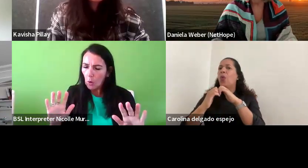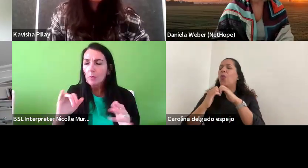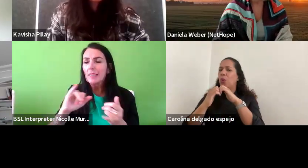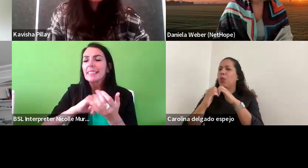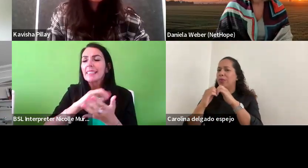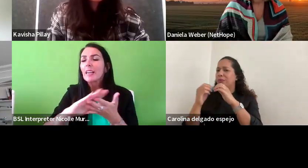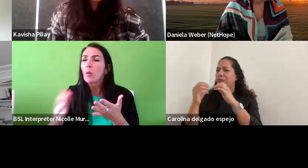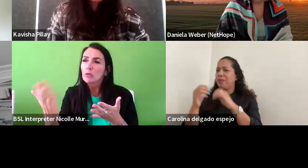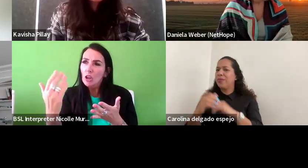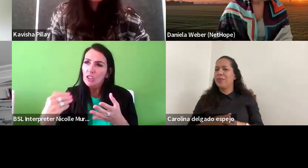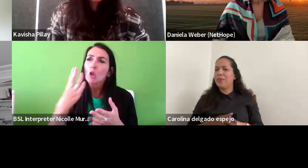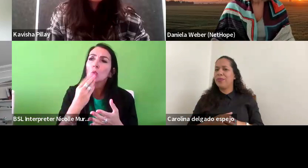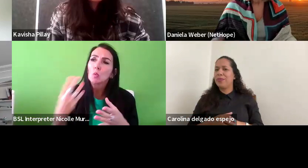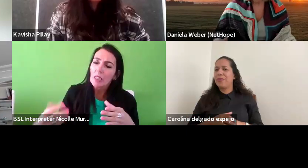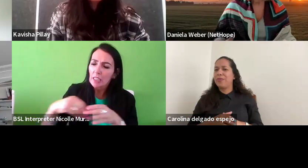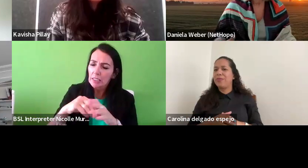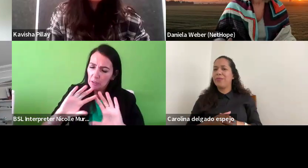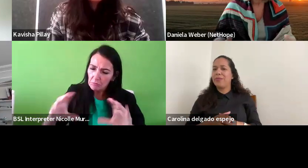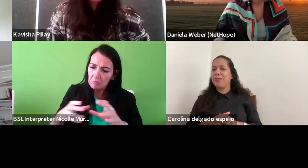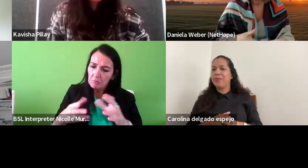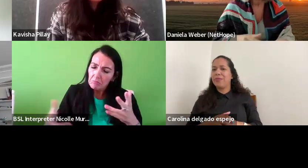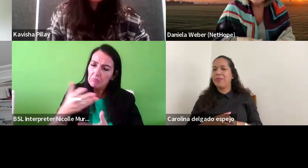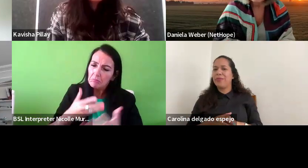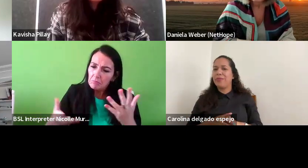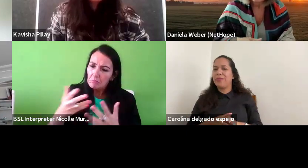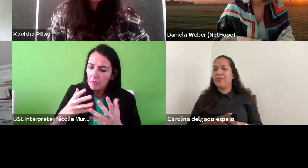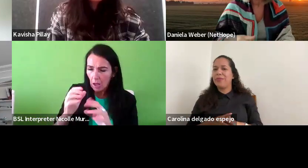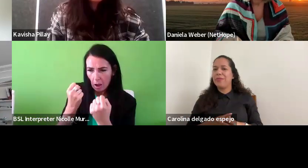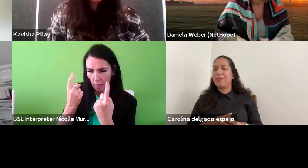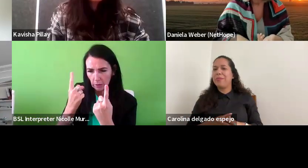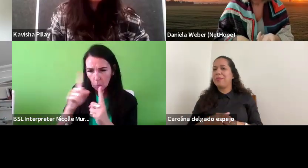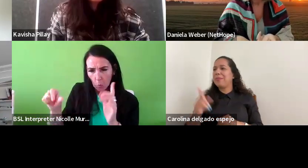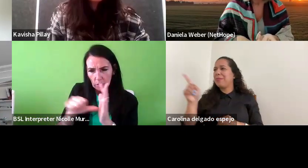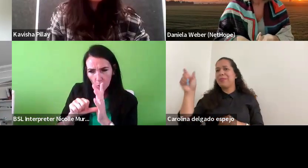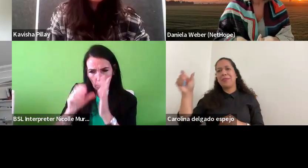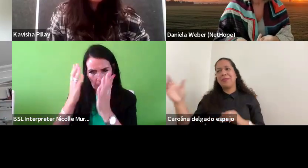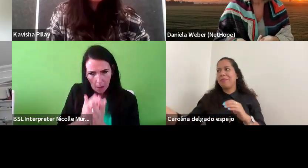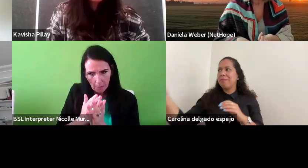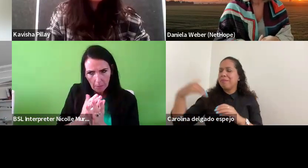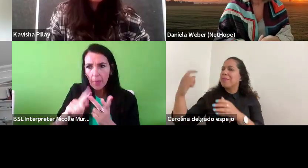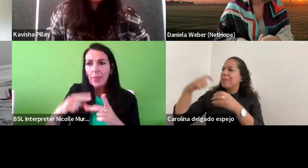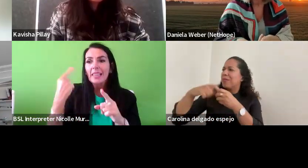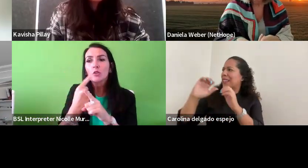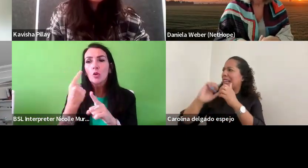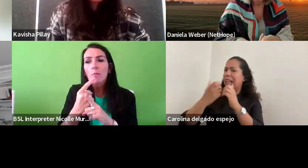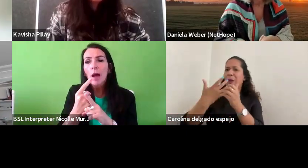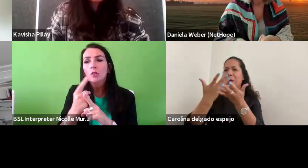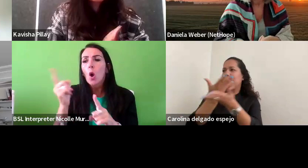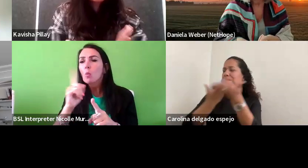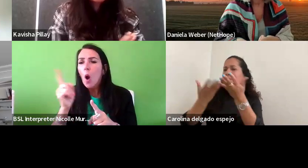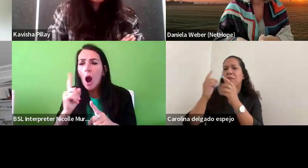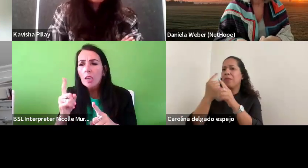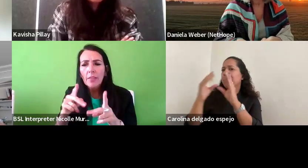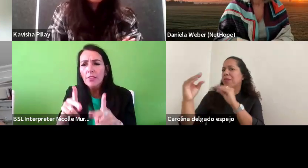the users, make sure we actually A, understand the problem, and then B, talk about, okay, what are the kind